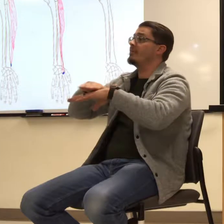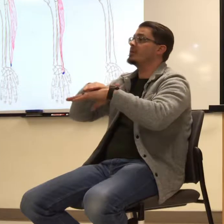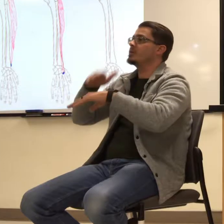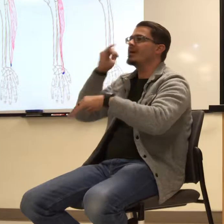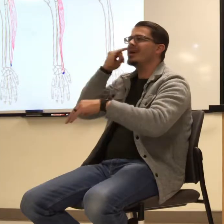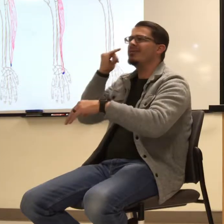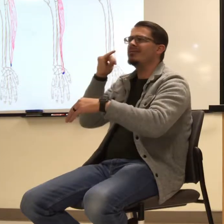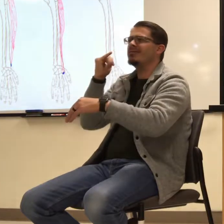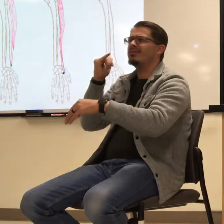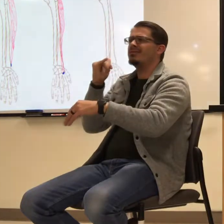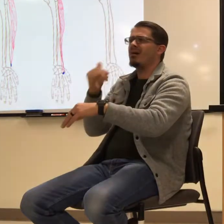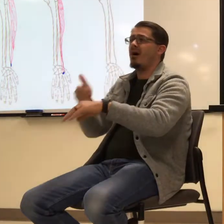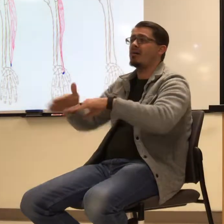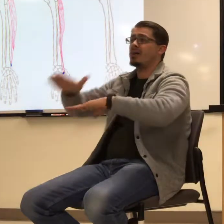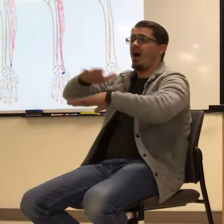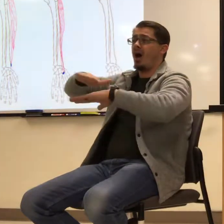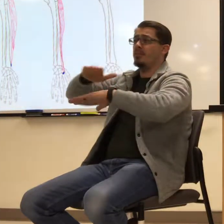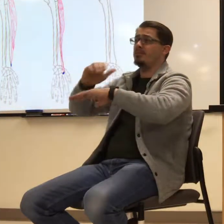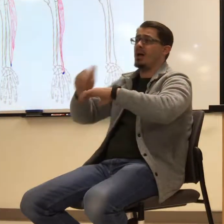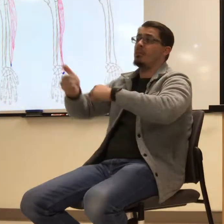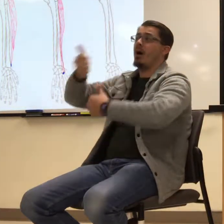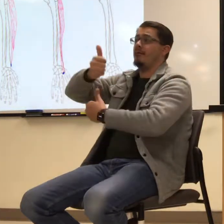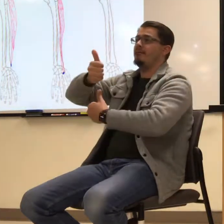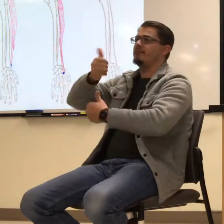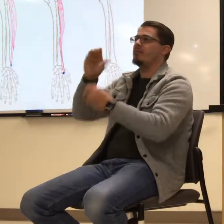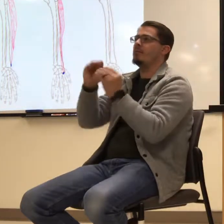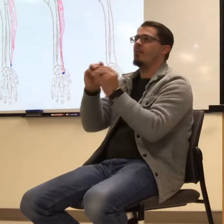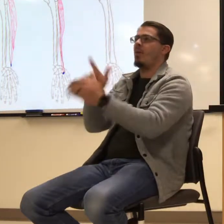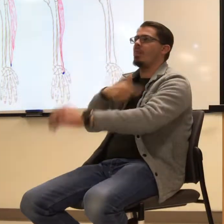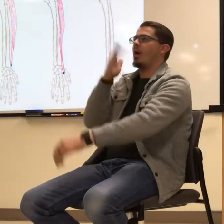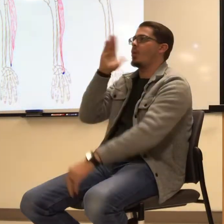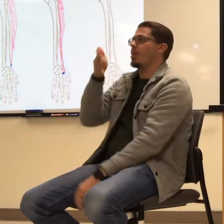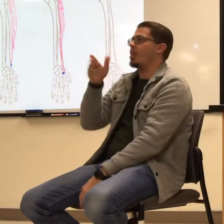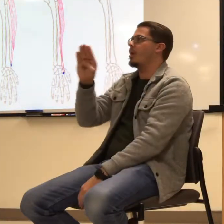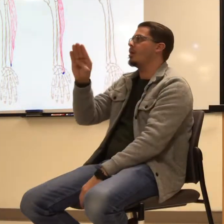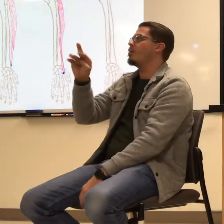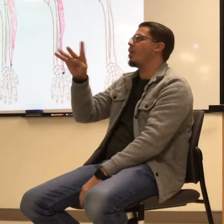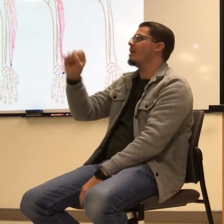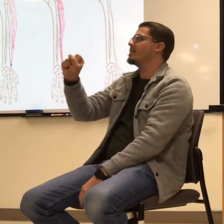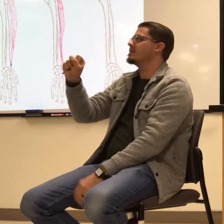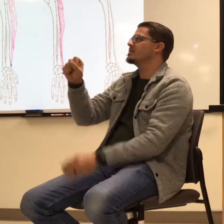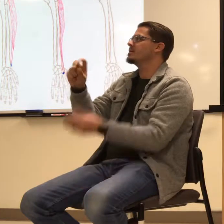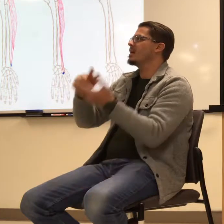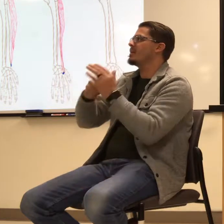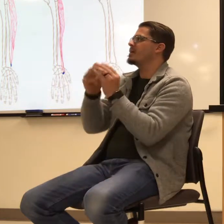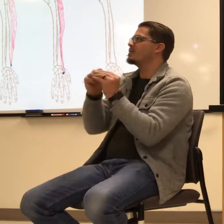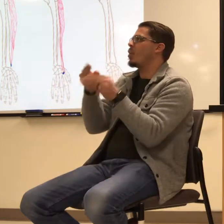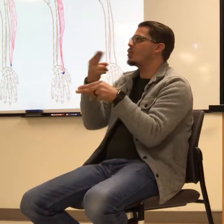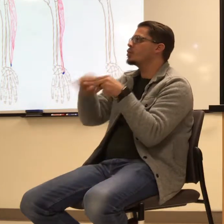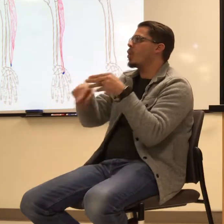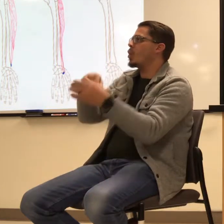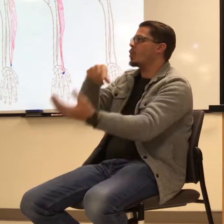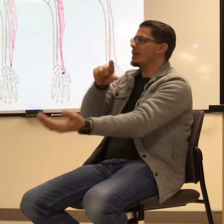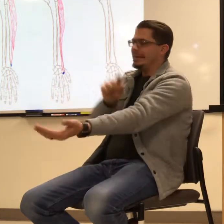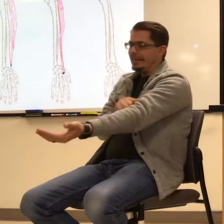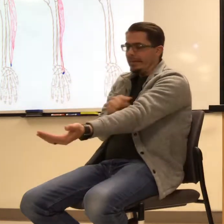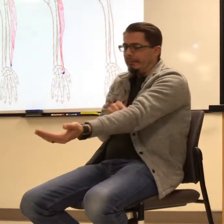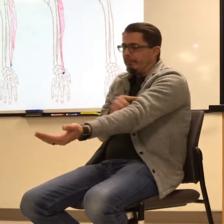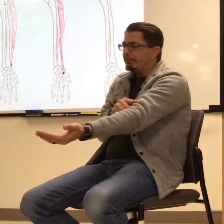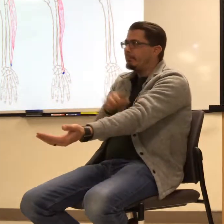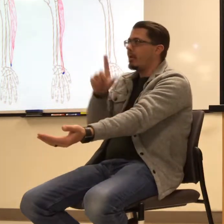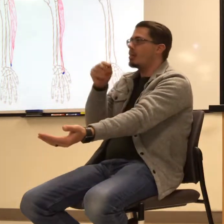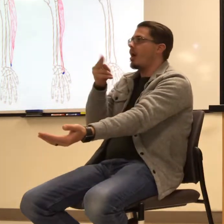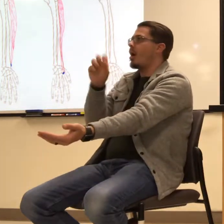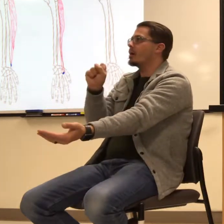top, it's pretty much going to be longer. Okay. So brevis muscles are usually shorter and deeper. Longest muscles